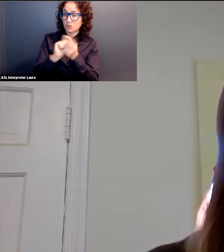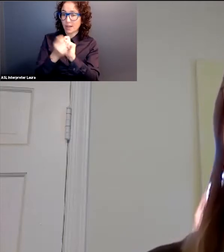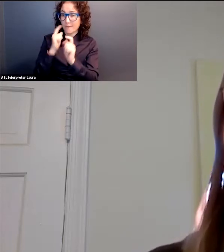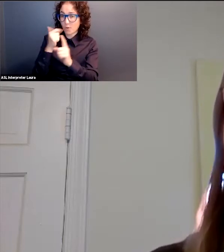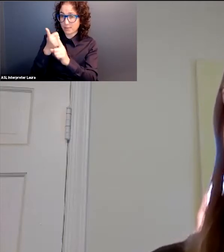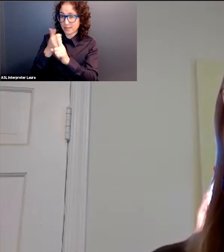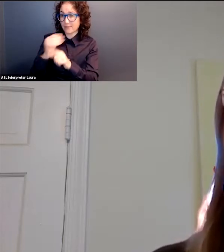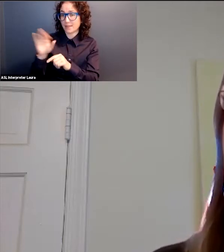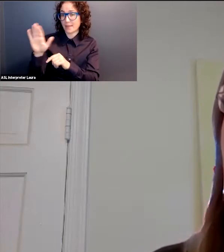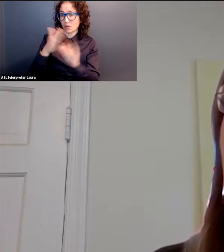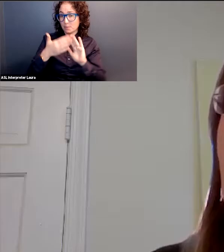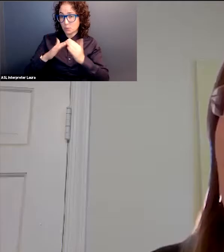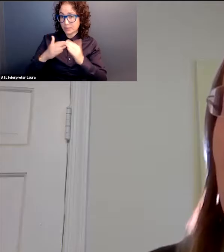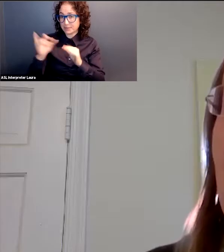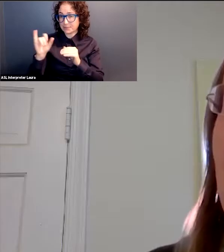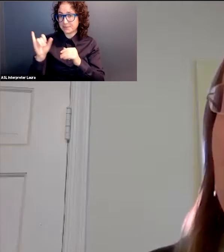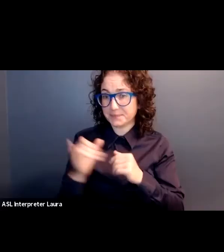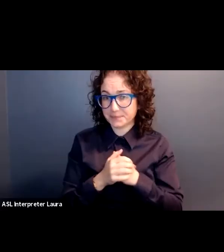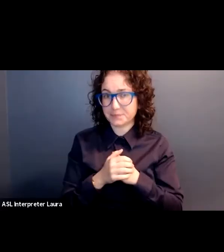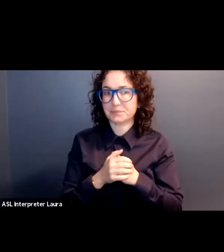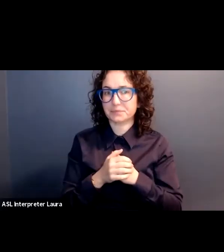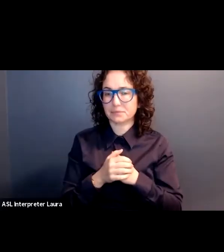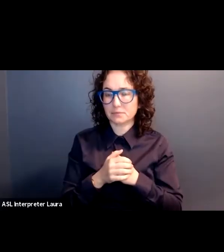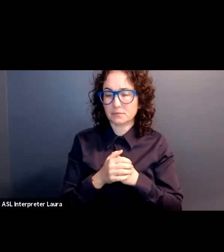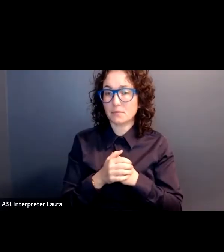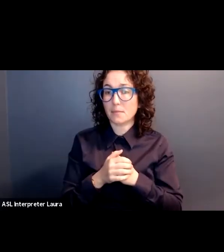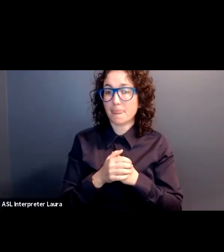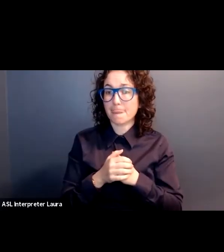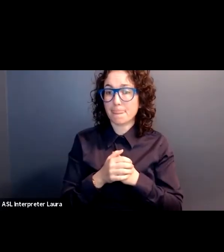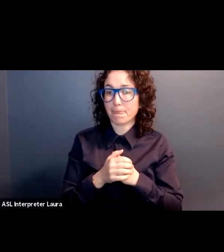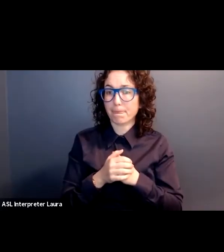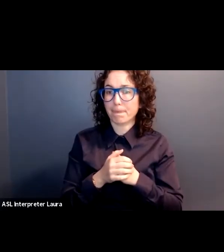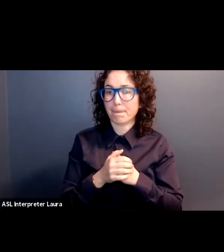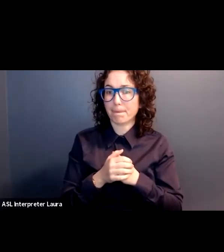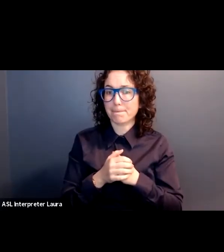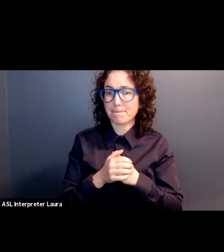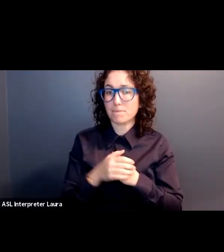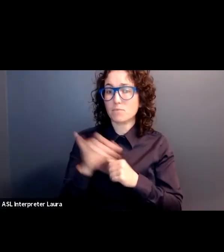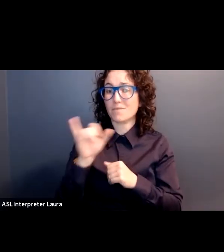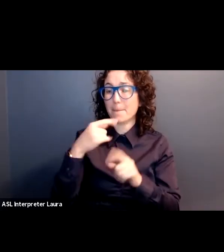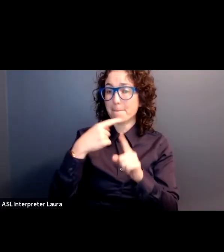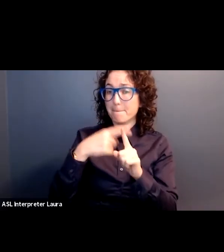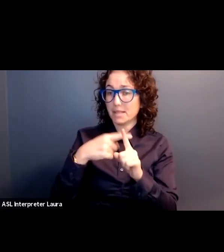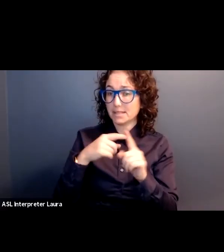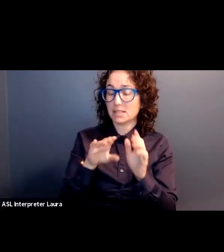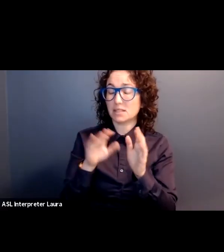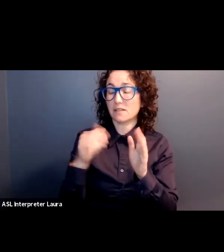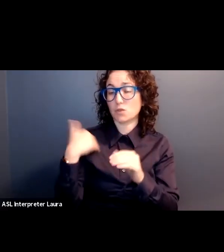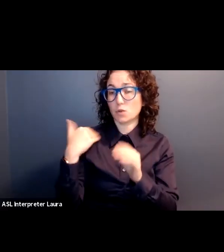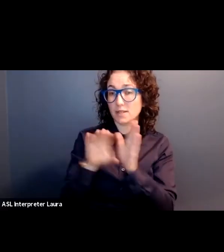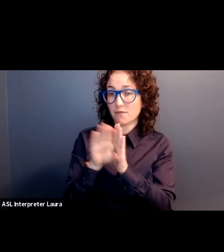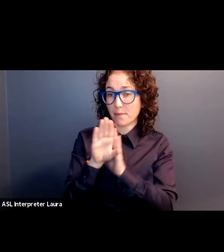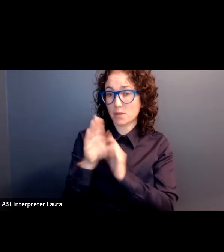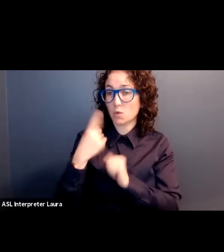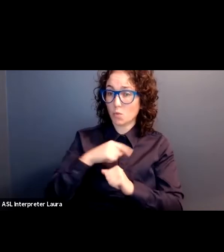themselves and their community. And last but certainly not least, positive youth development states that youth